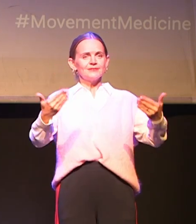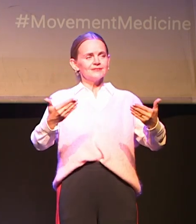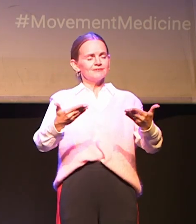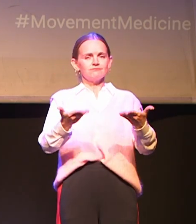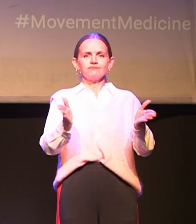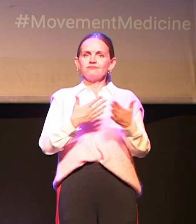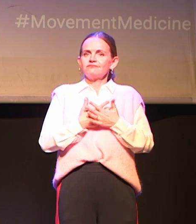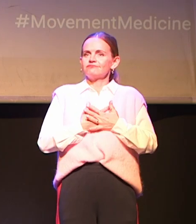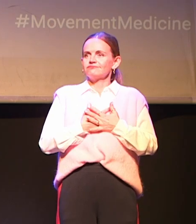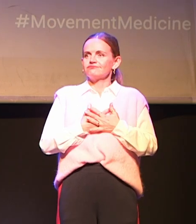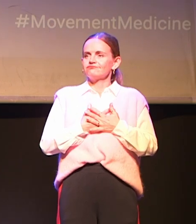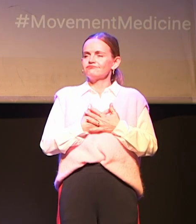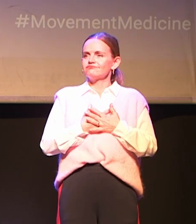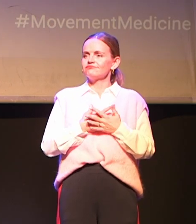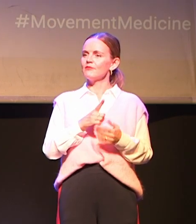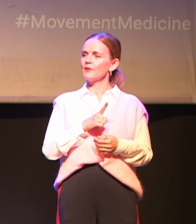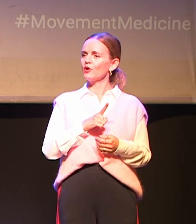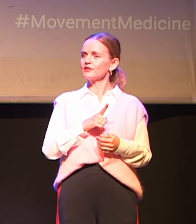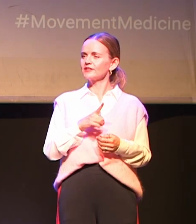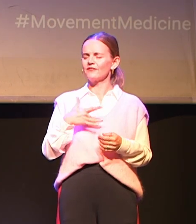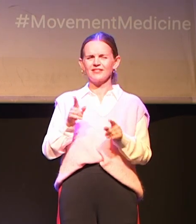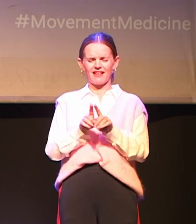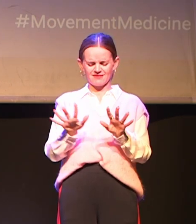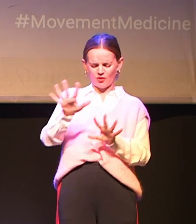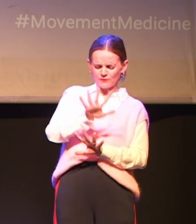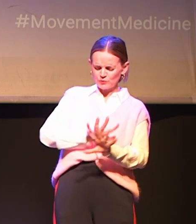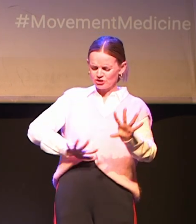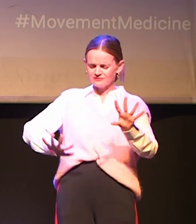like that's where a lot of the confusion is.